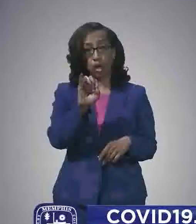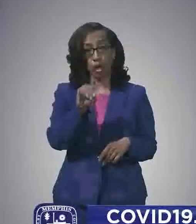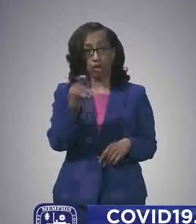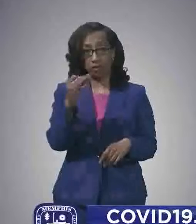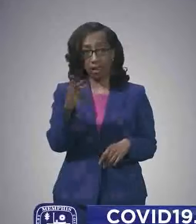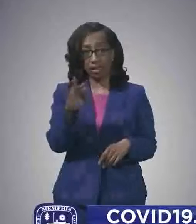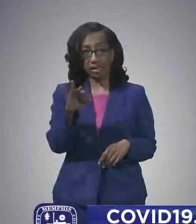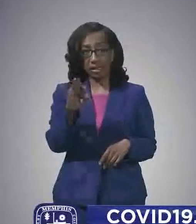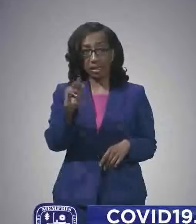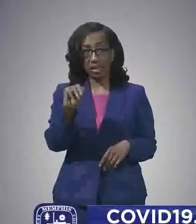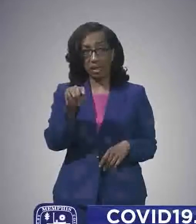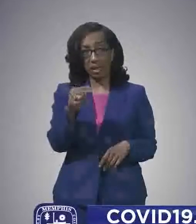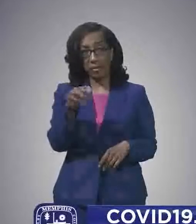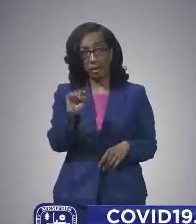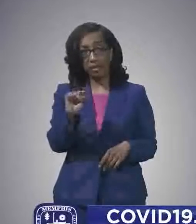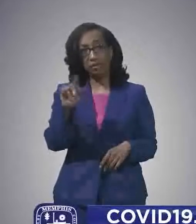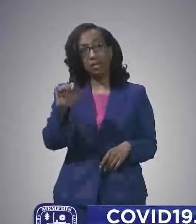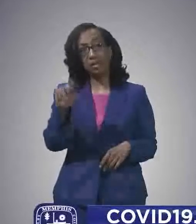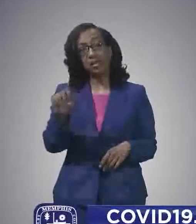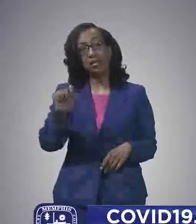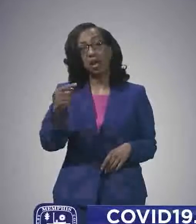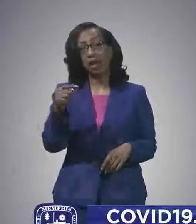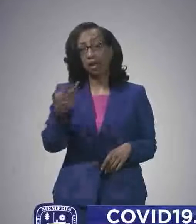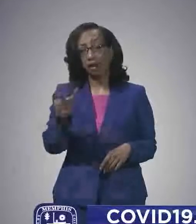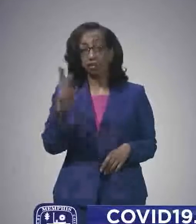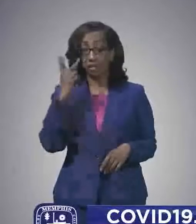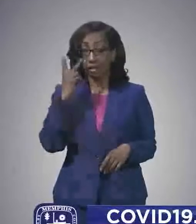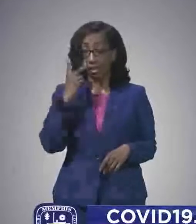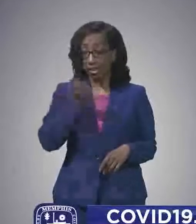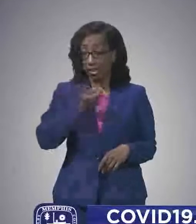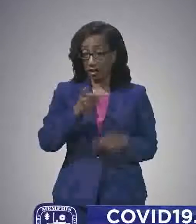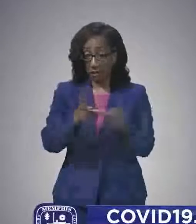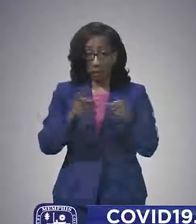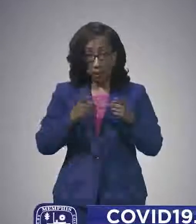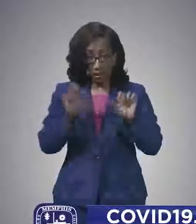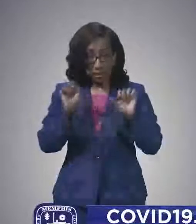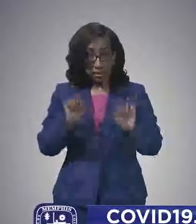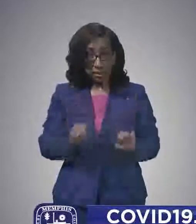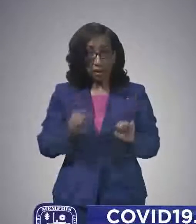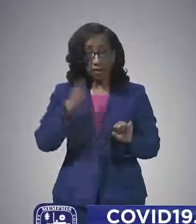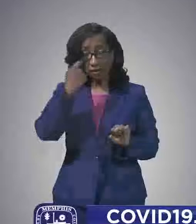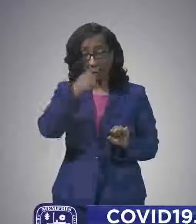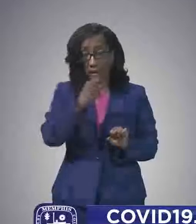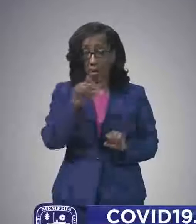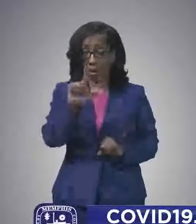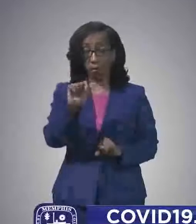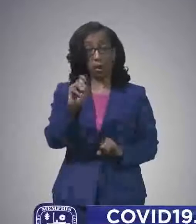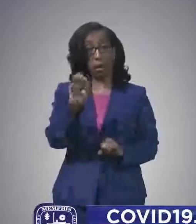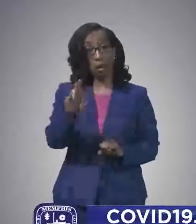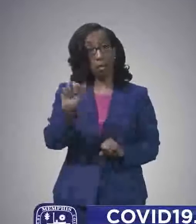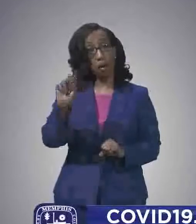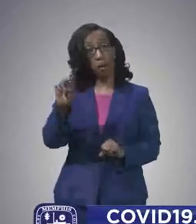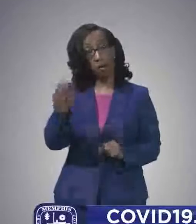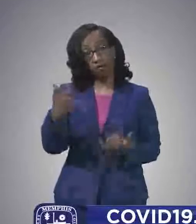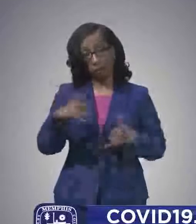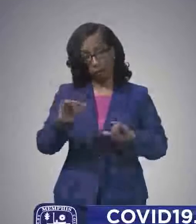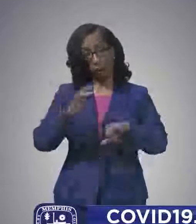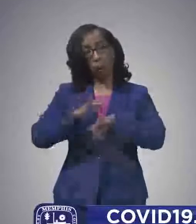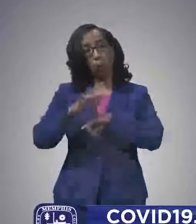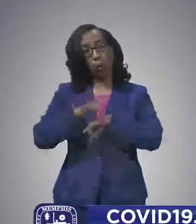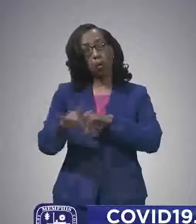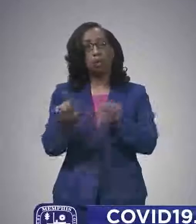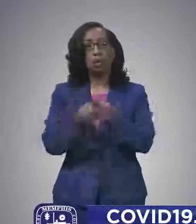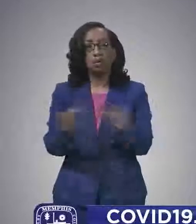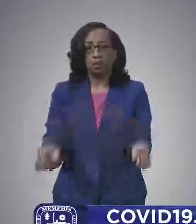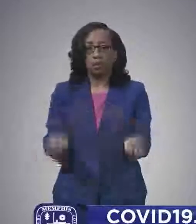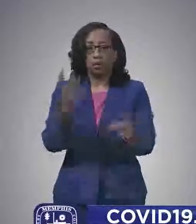covid19.memphisTN.gov and find plenty of locations that are still testing. Our Lamar Avenue site is still open. And I'd like to also reiterate, a lot of those